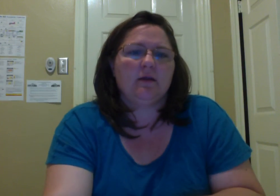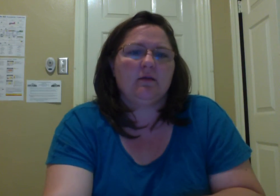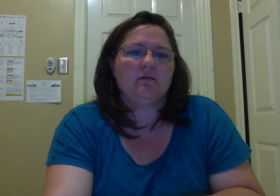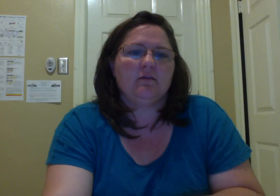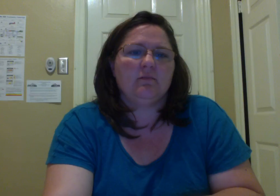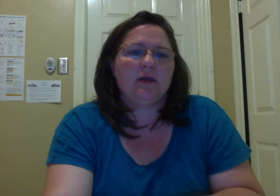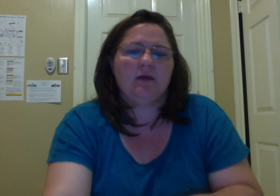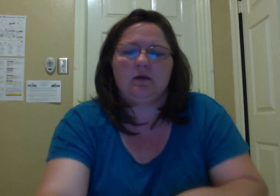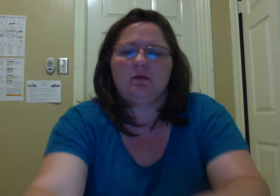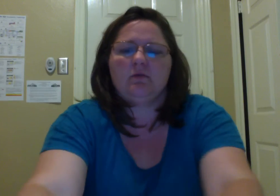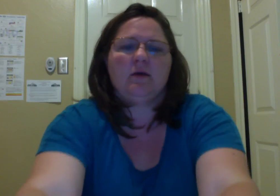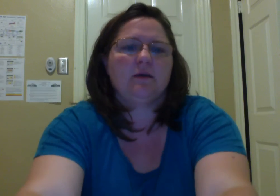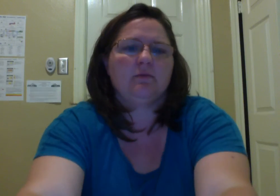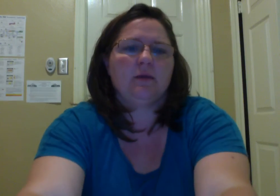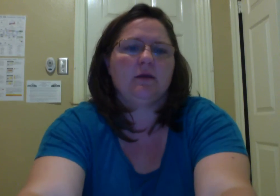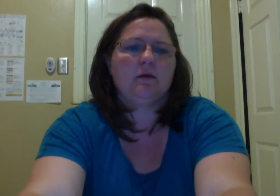instead of make. I don't know what I'm going to type to make.